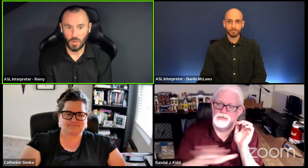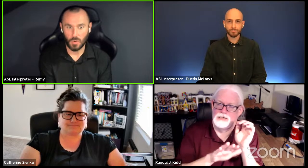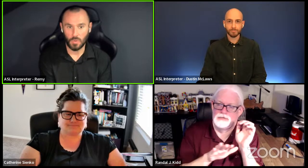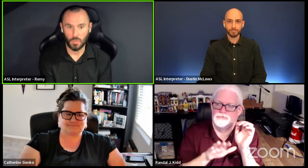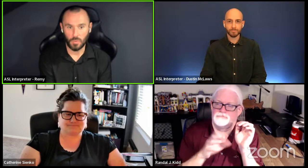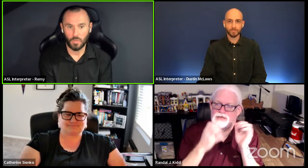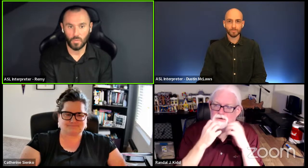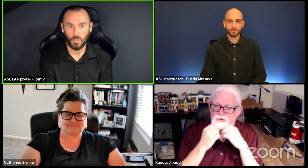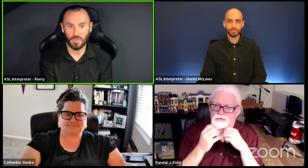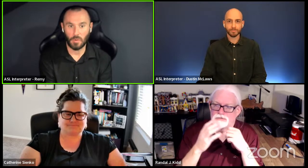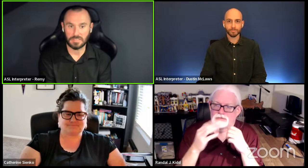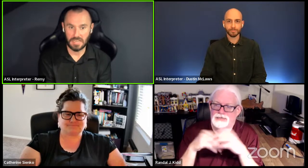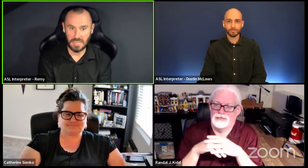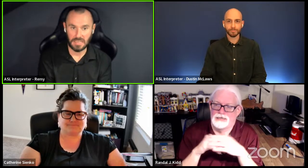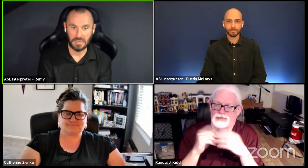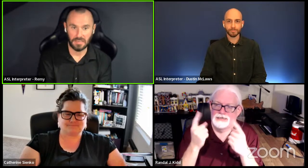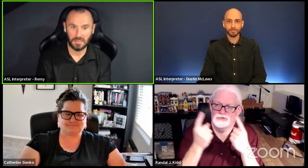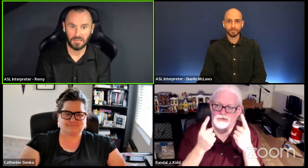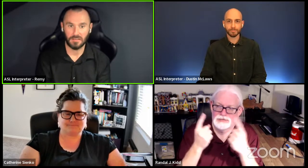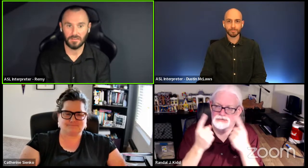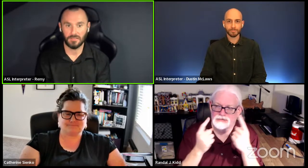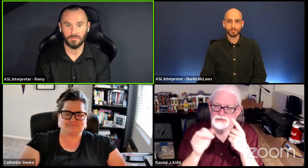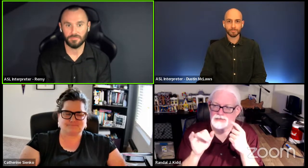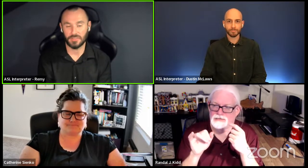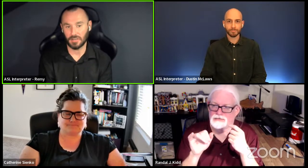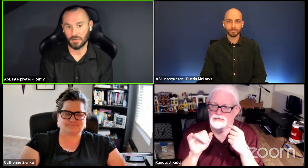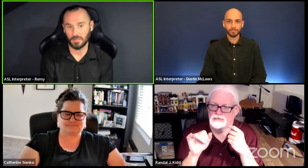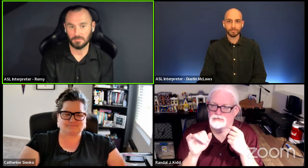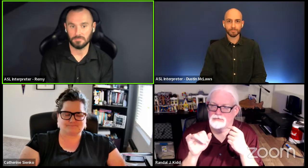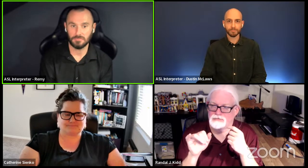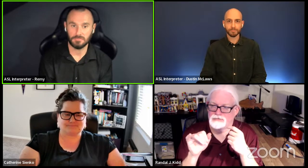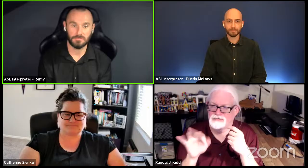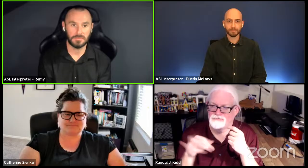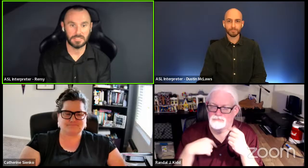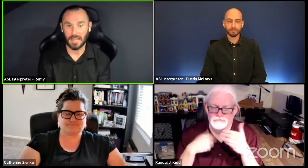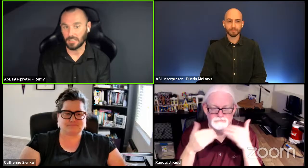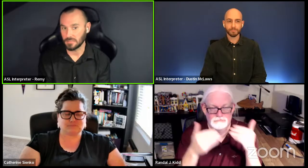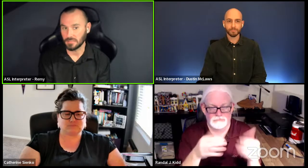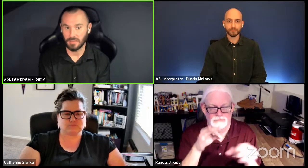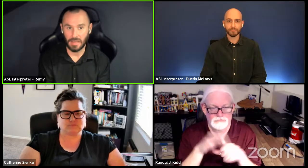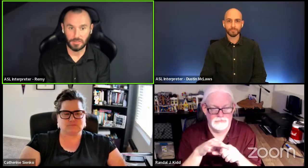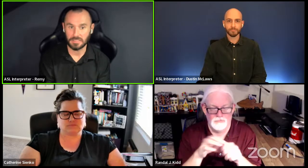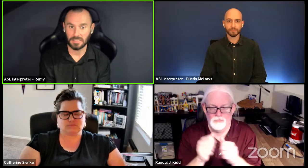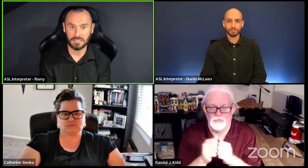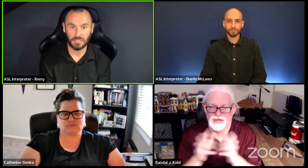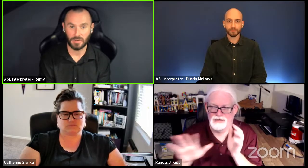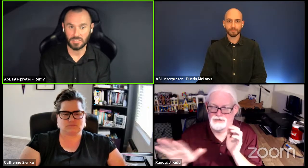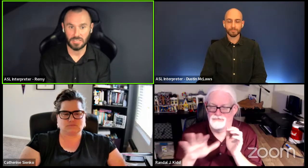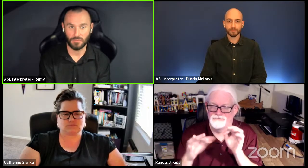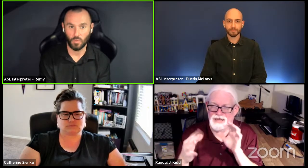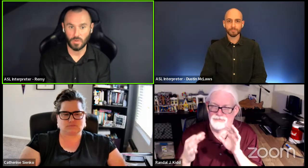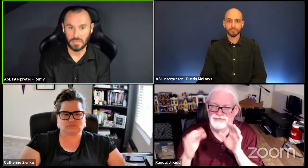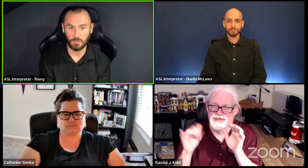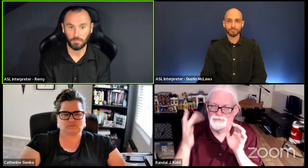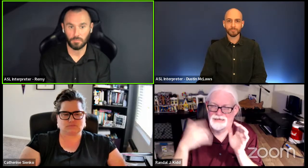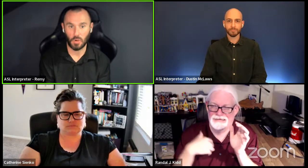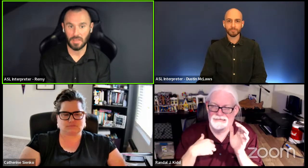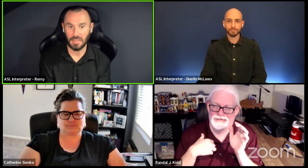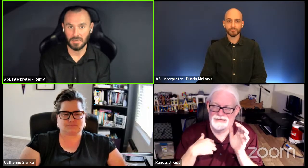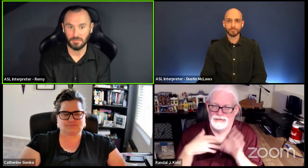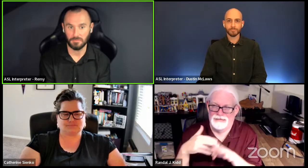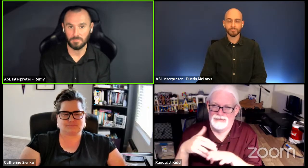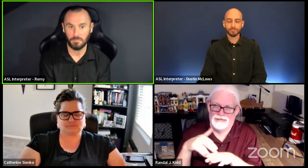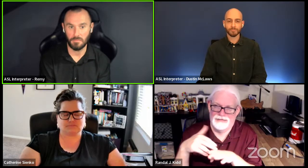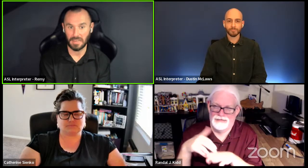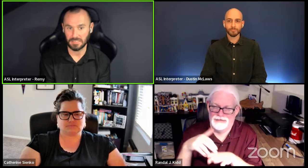we show that we're taking their desires and values into consideration if we